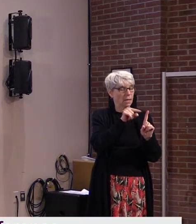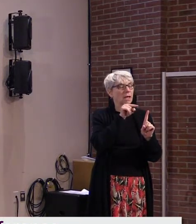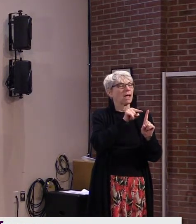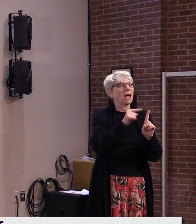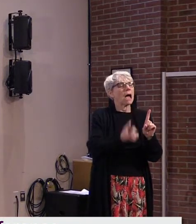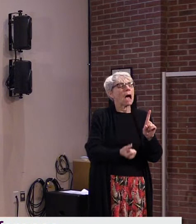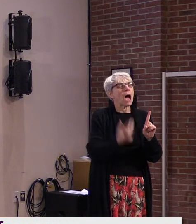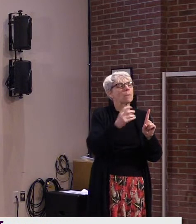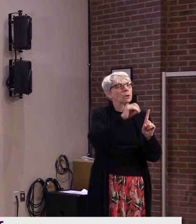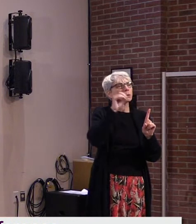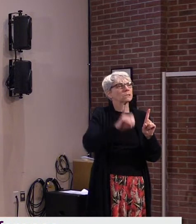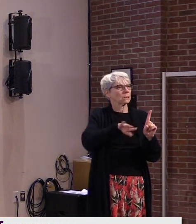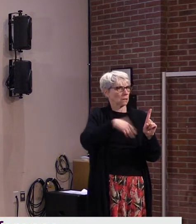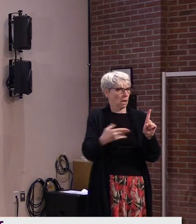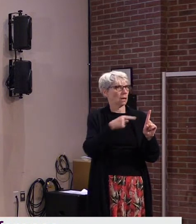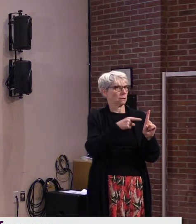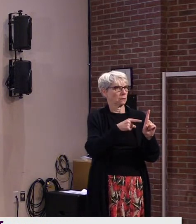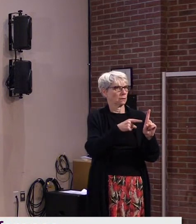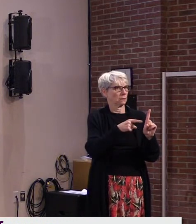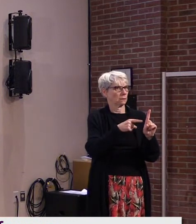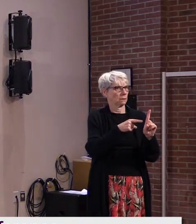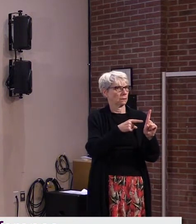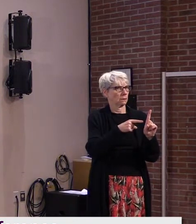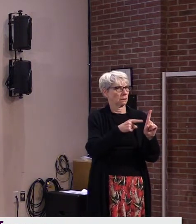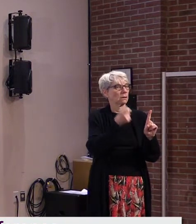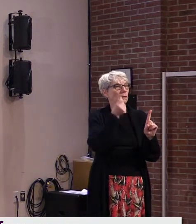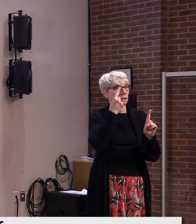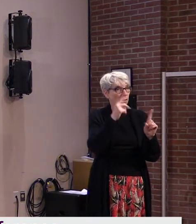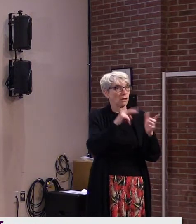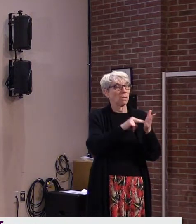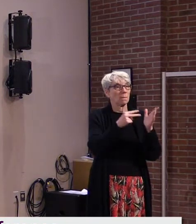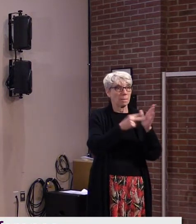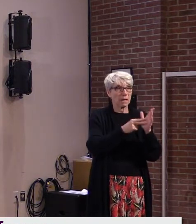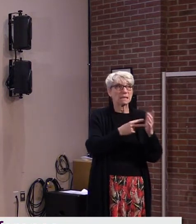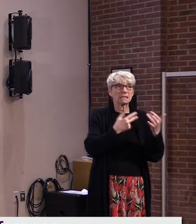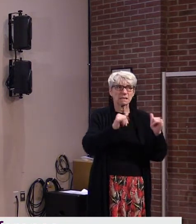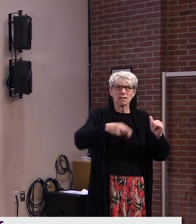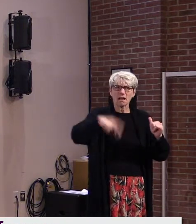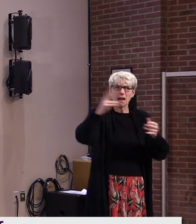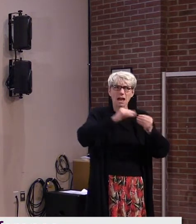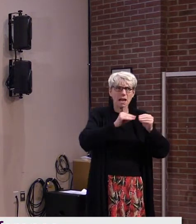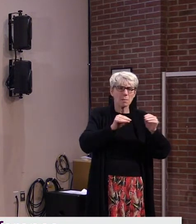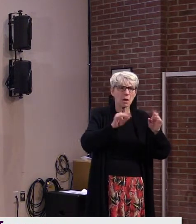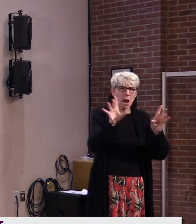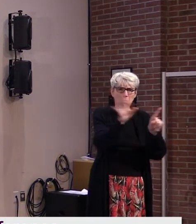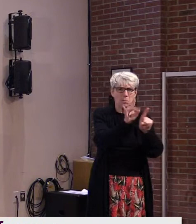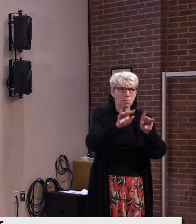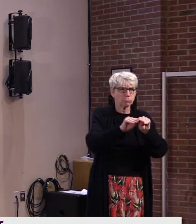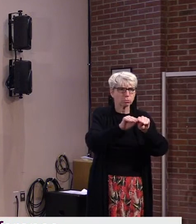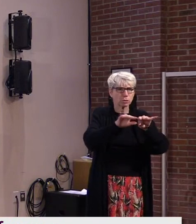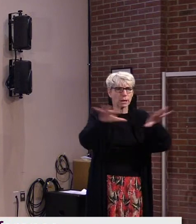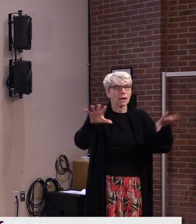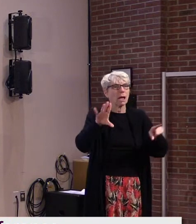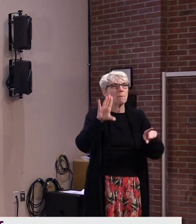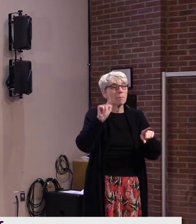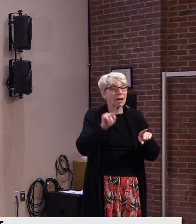with the disease has decreased dramatically since the first surge, where it was in the